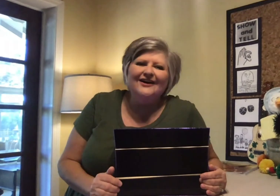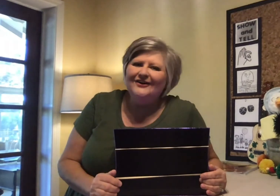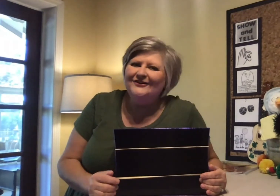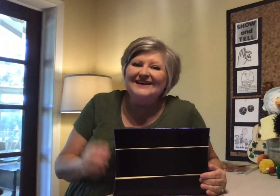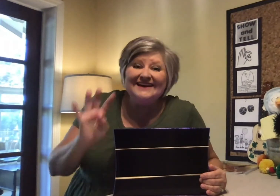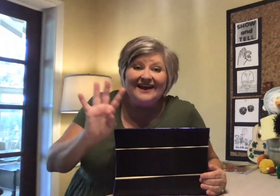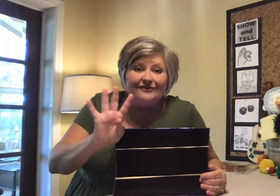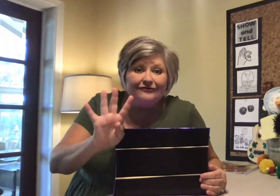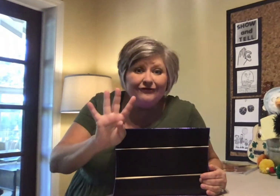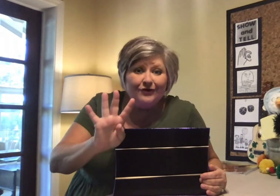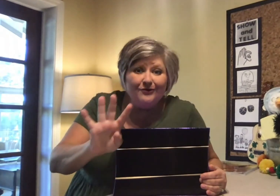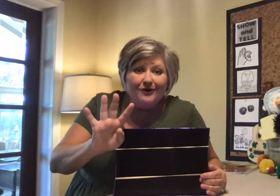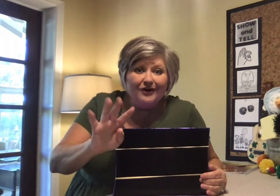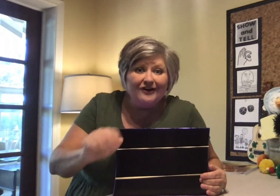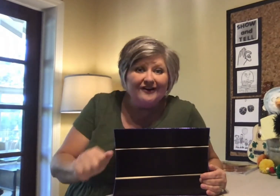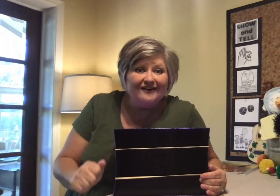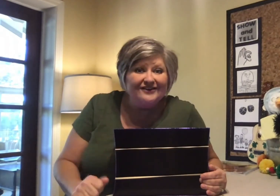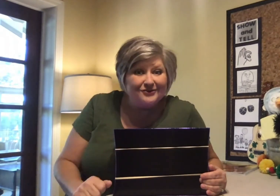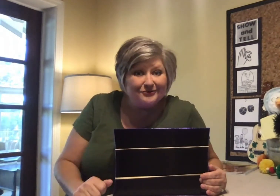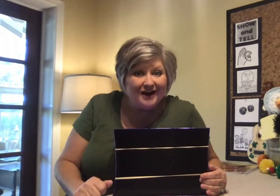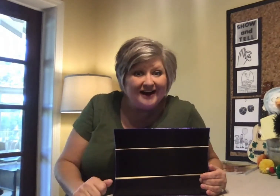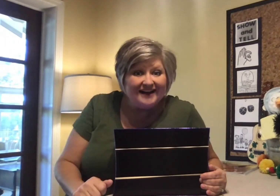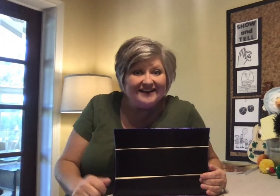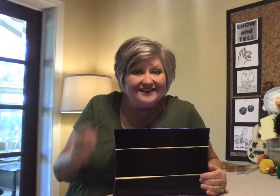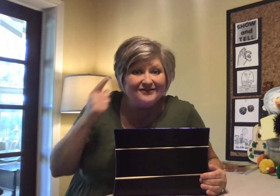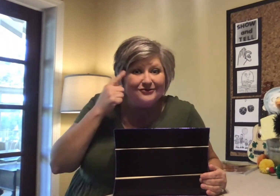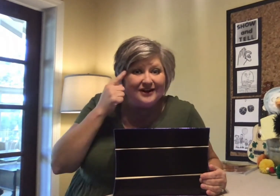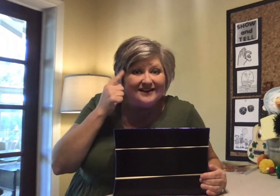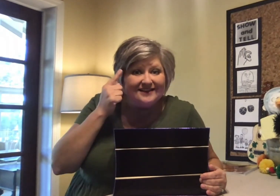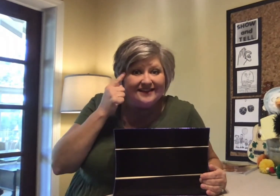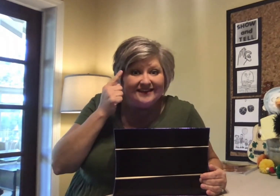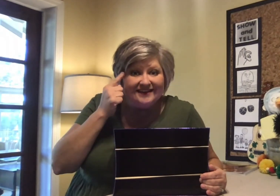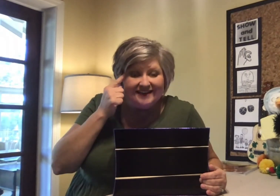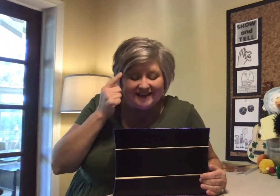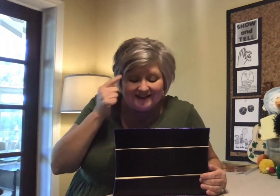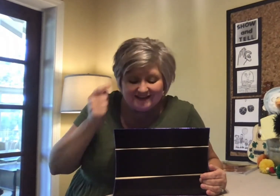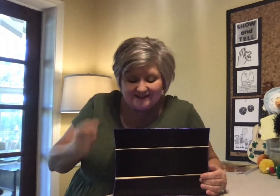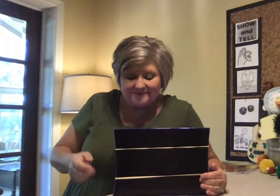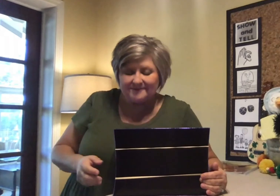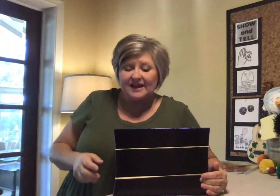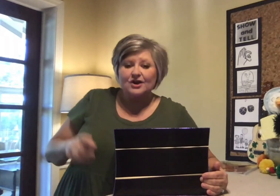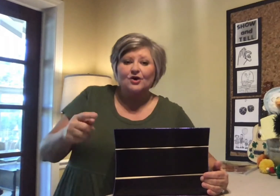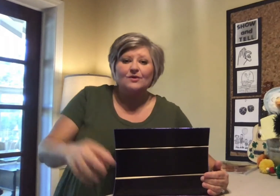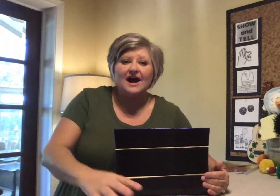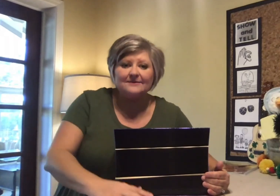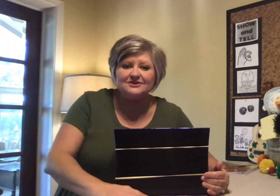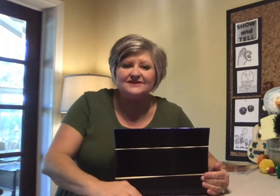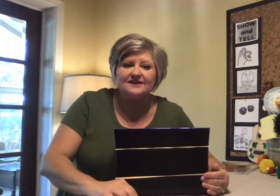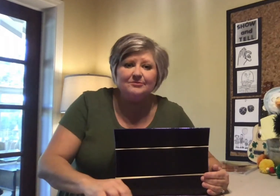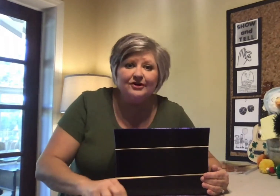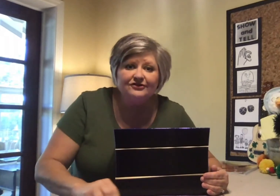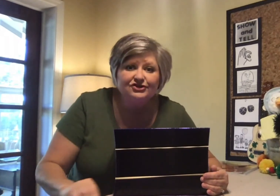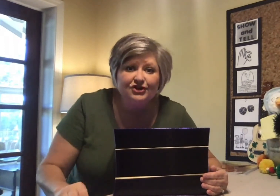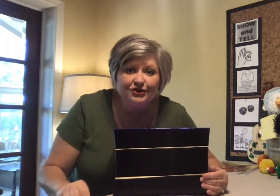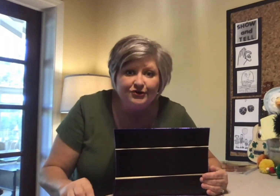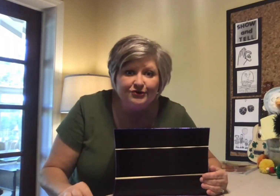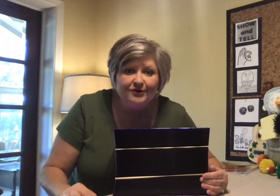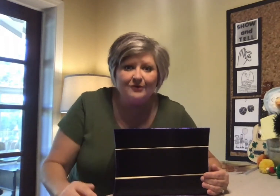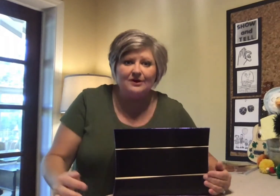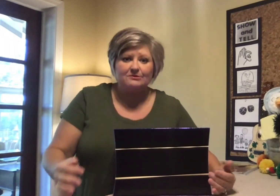No, it had 4. You're right. Great thinking. Well, I'm just going to put 2 rubber